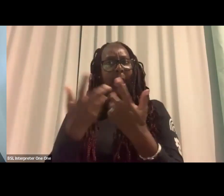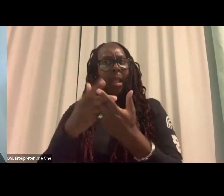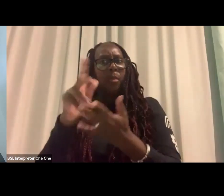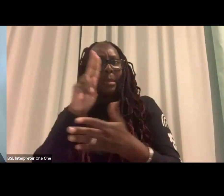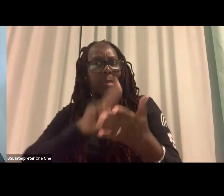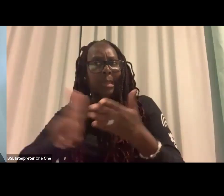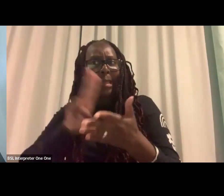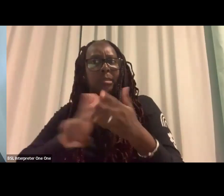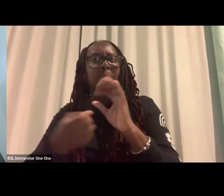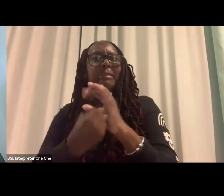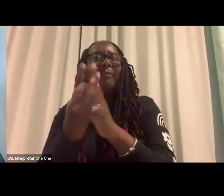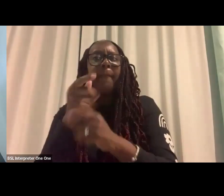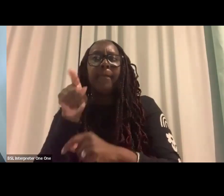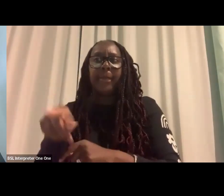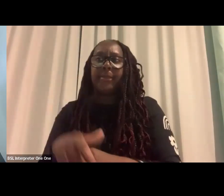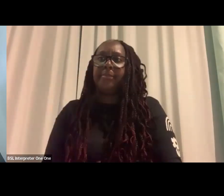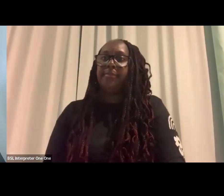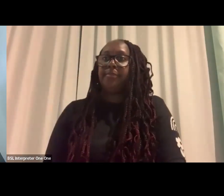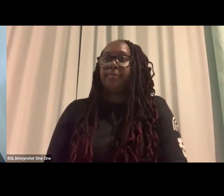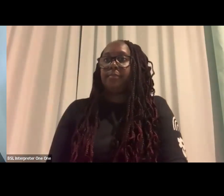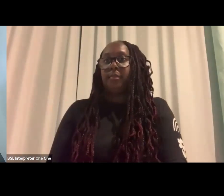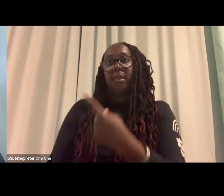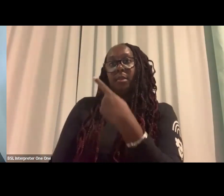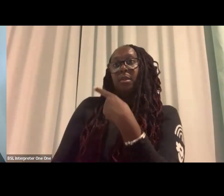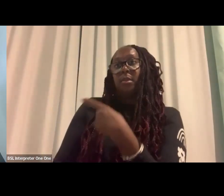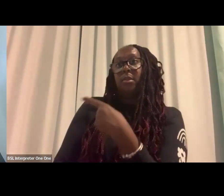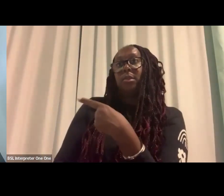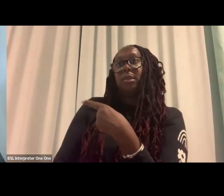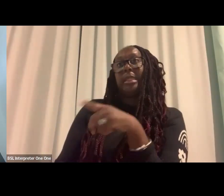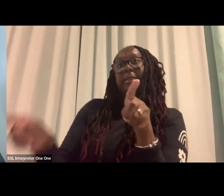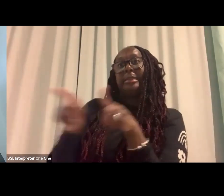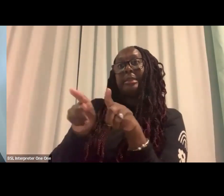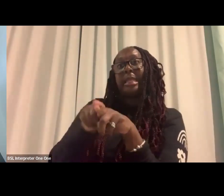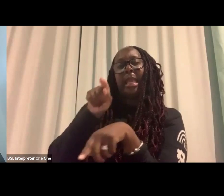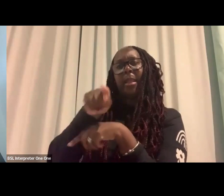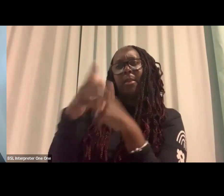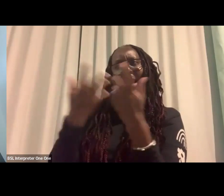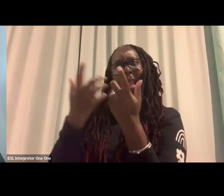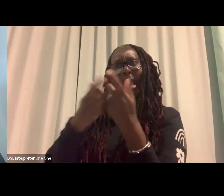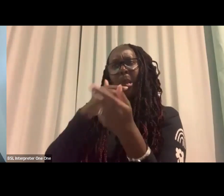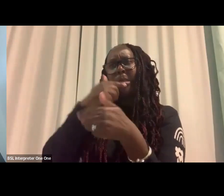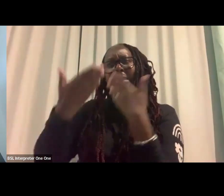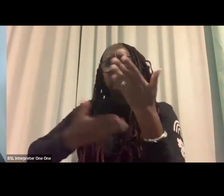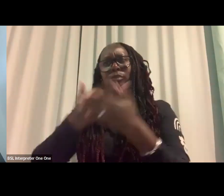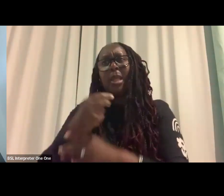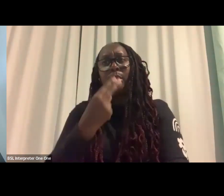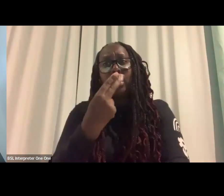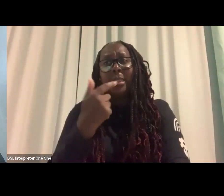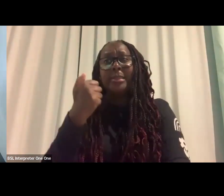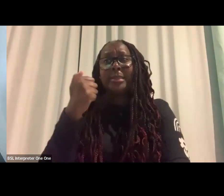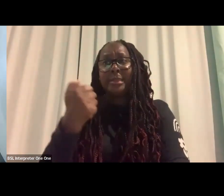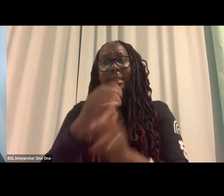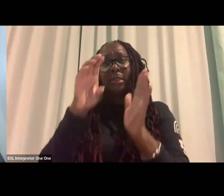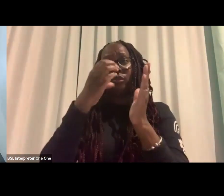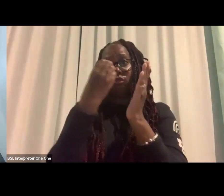to development. And the screening process actually uses 26 criteria. And the